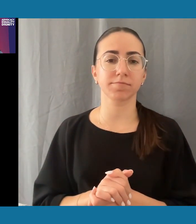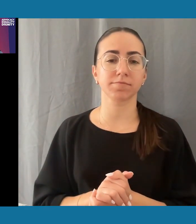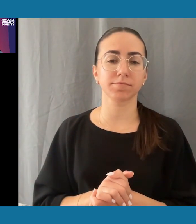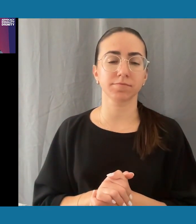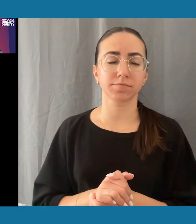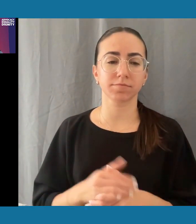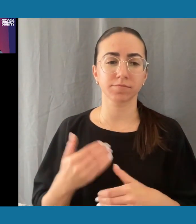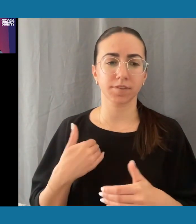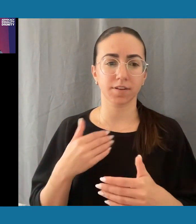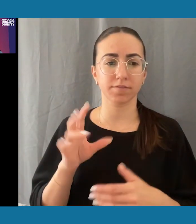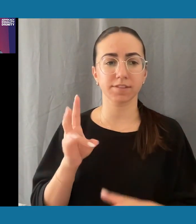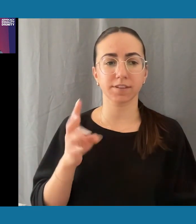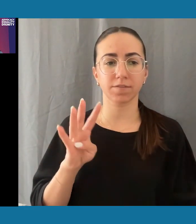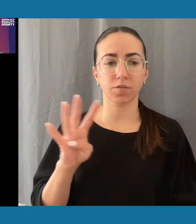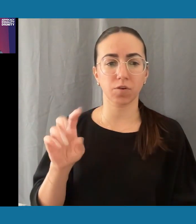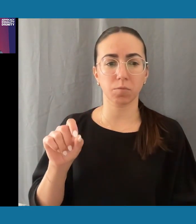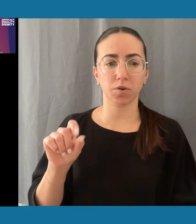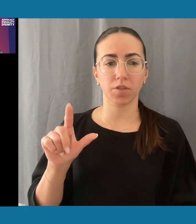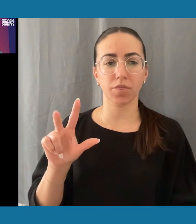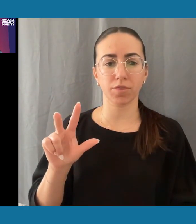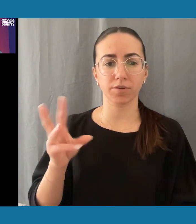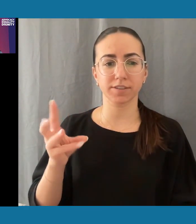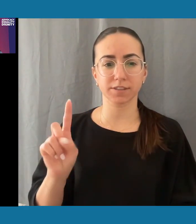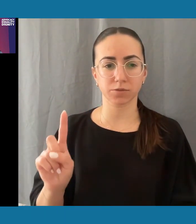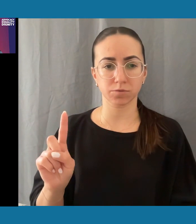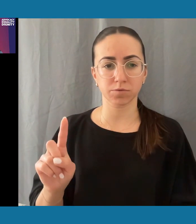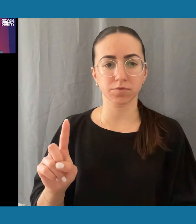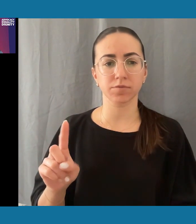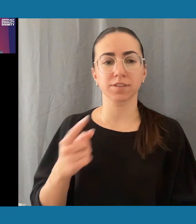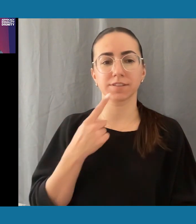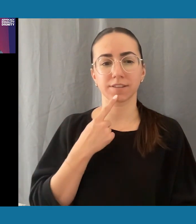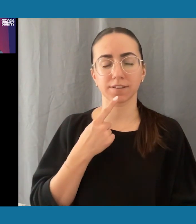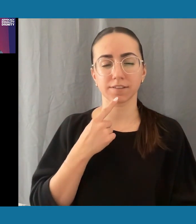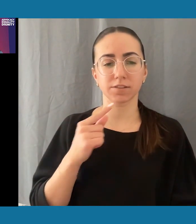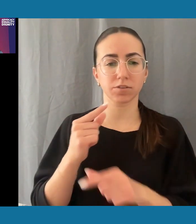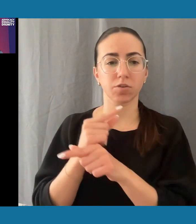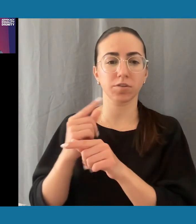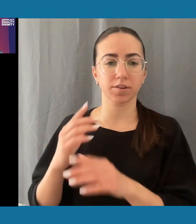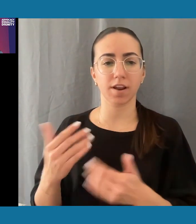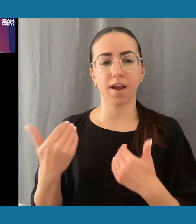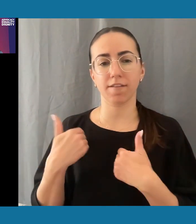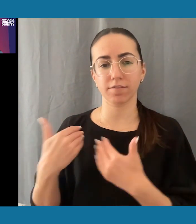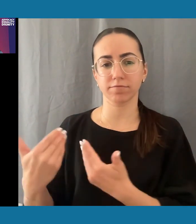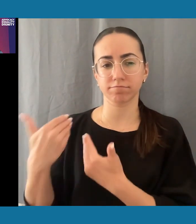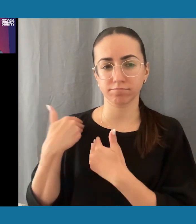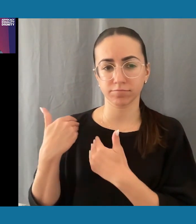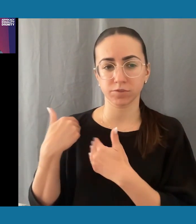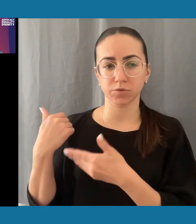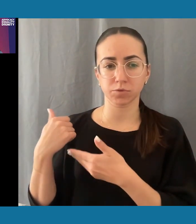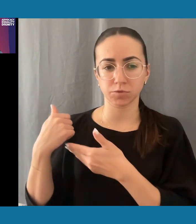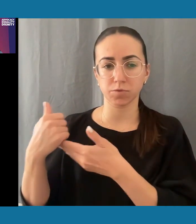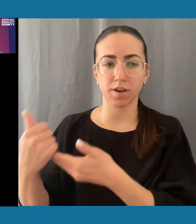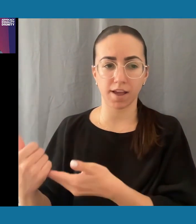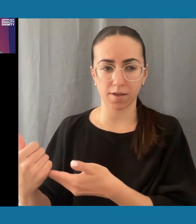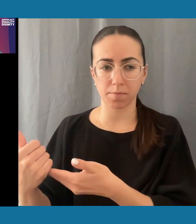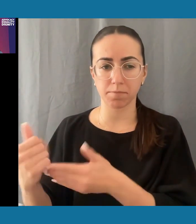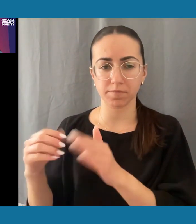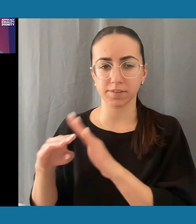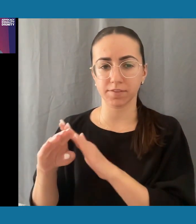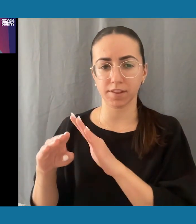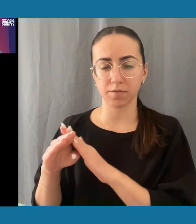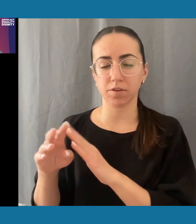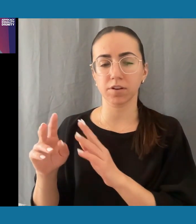744.361 specifies that the guardians have a duty to assist the individual with developing or regaining